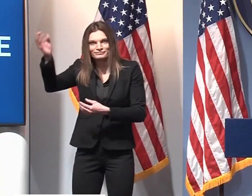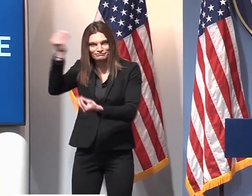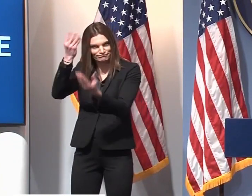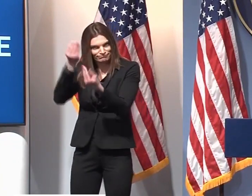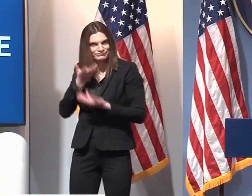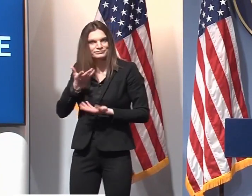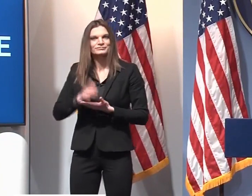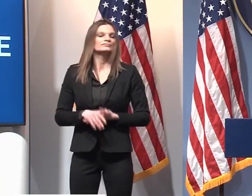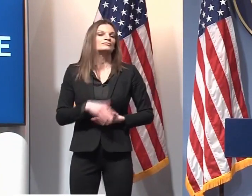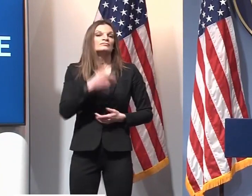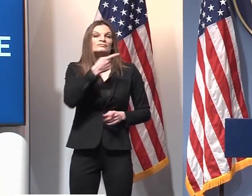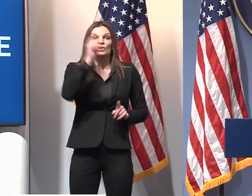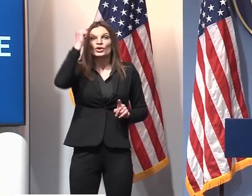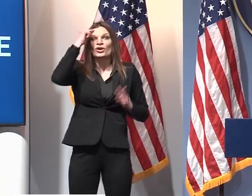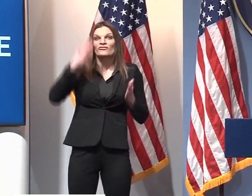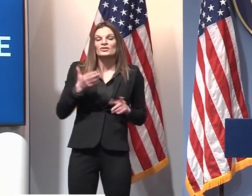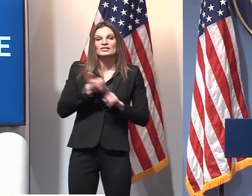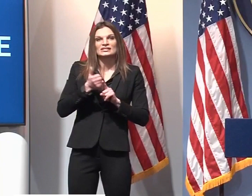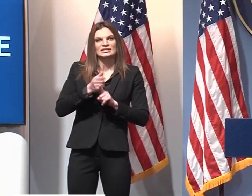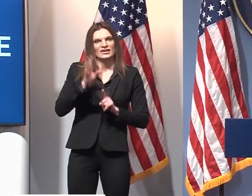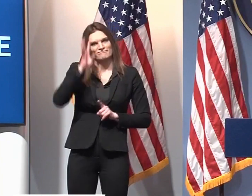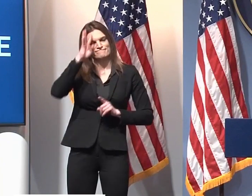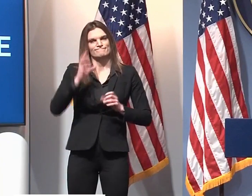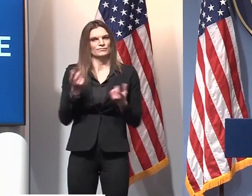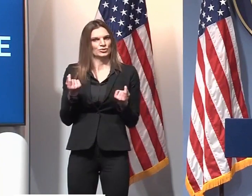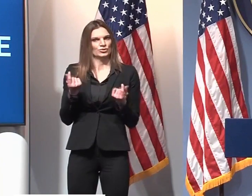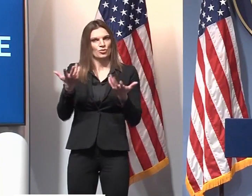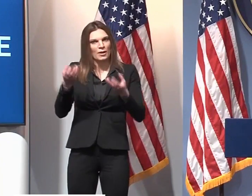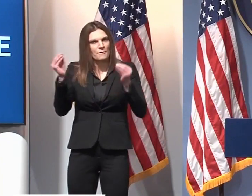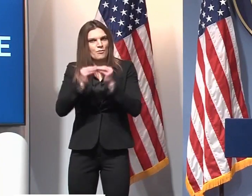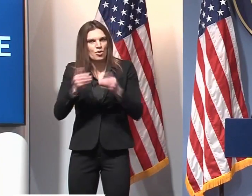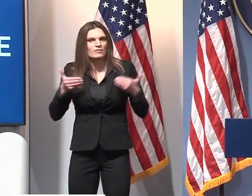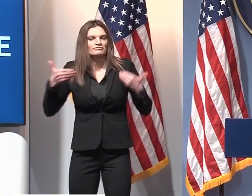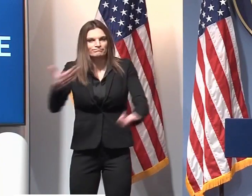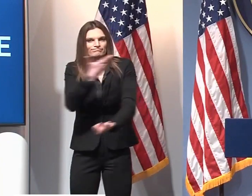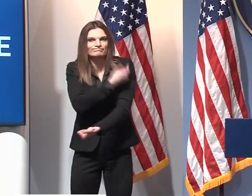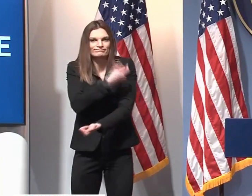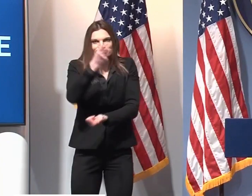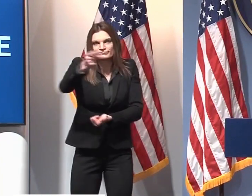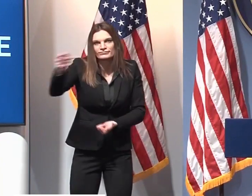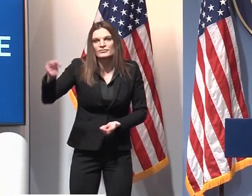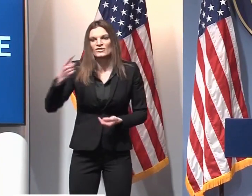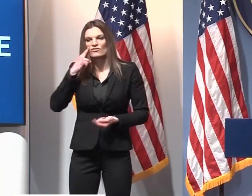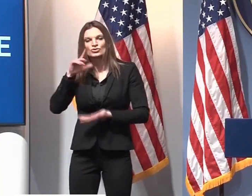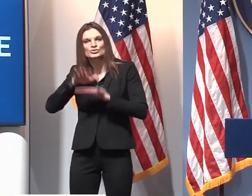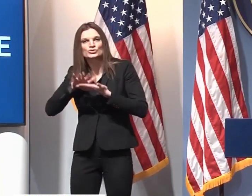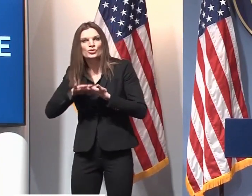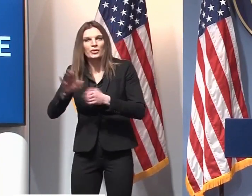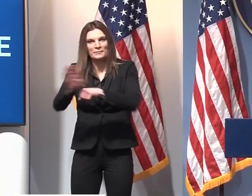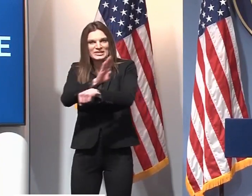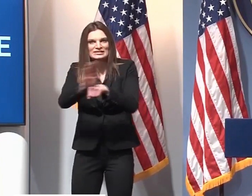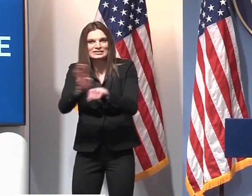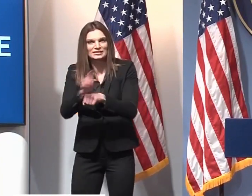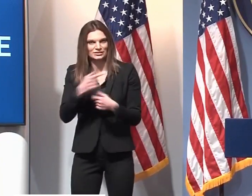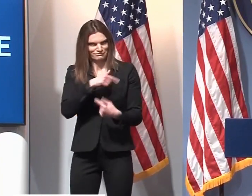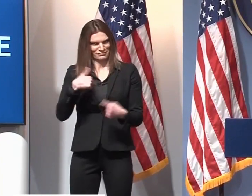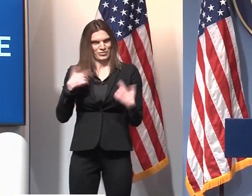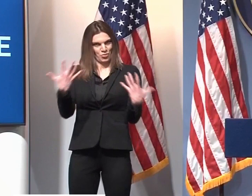people, support schools and small businesses, and begin the process of returning to the normal that we all